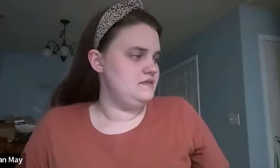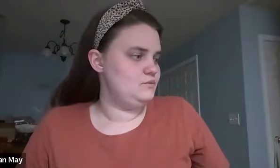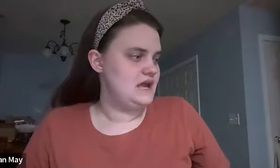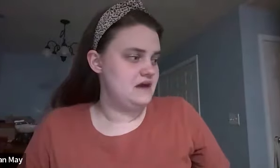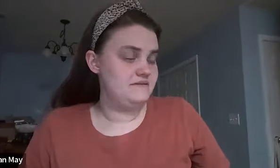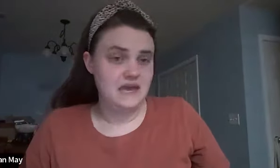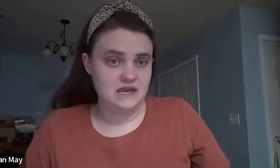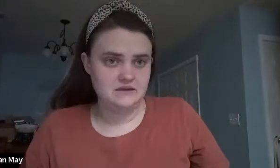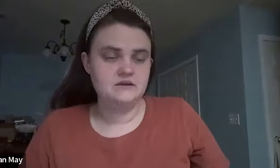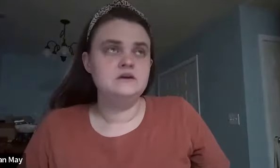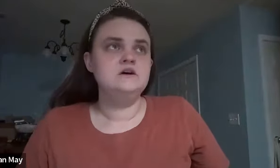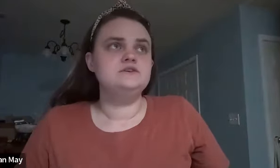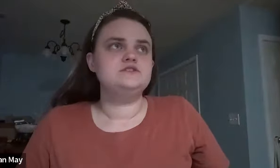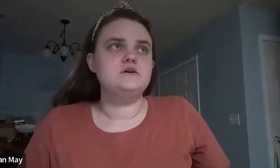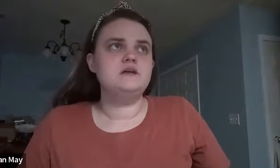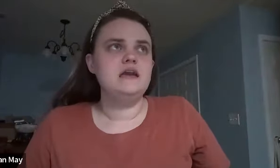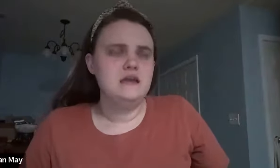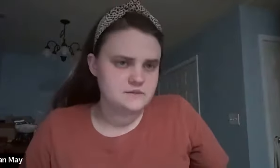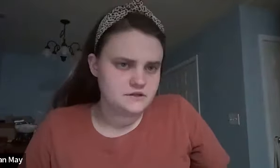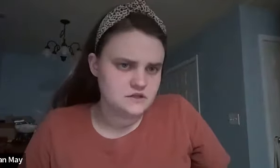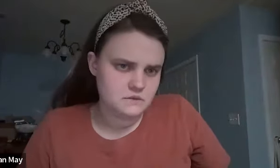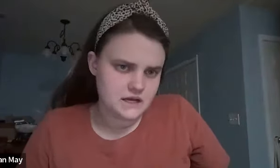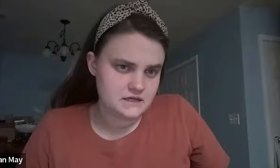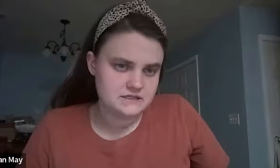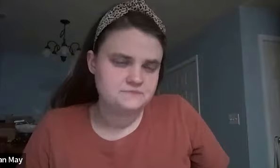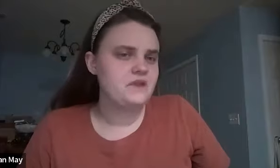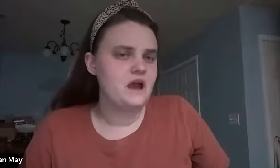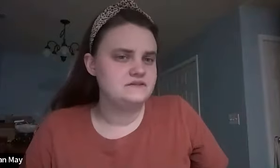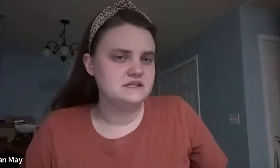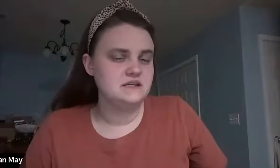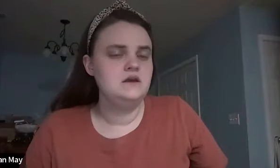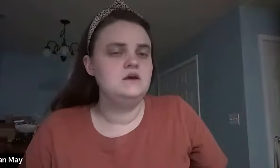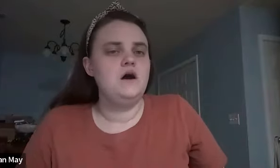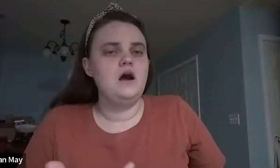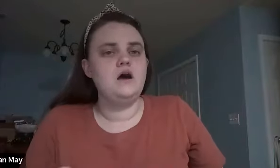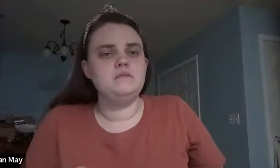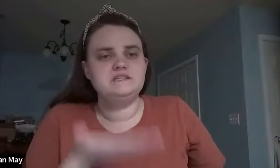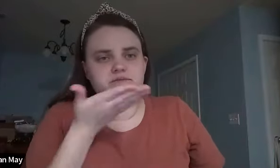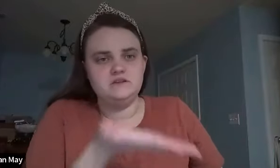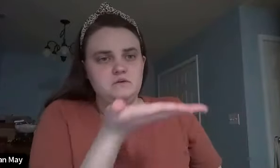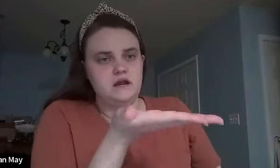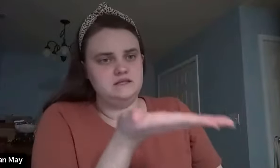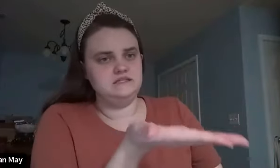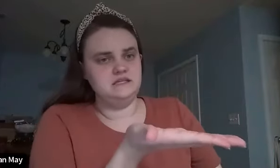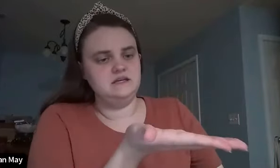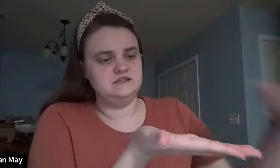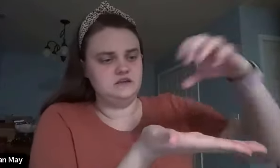Then we have cake. So cake has about 2 ways I've seen. Typically the one I see is